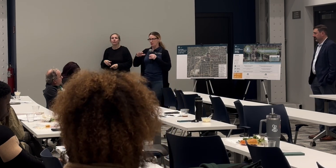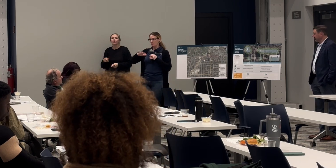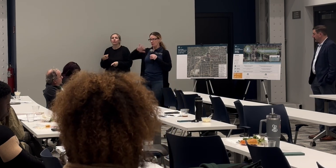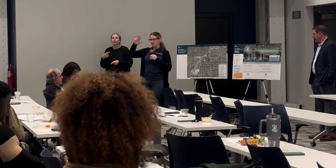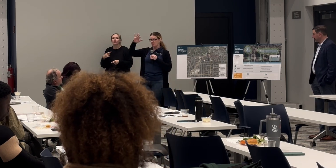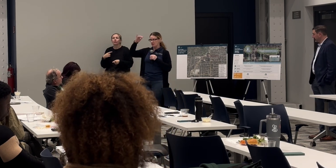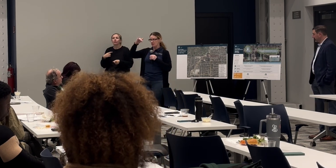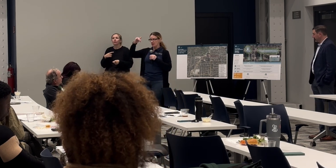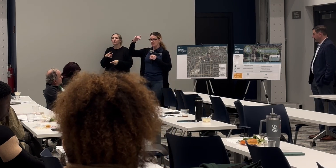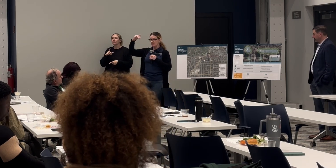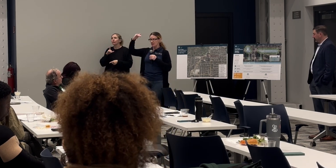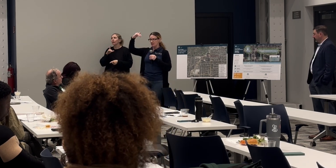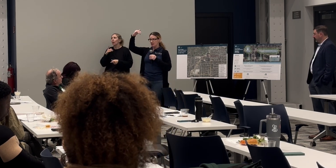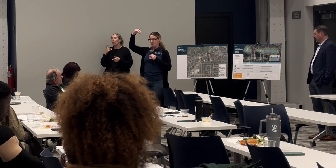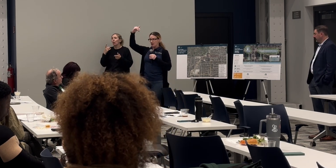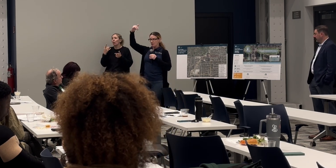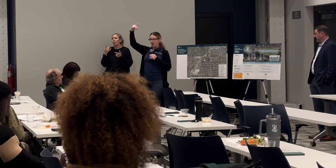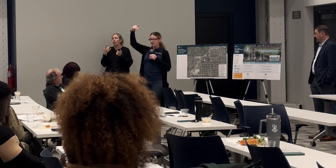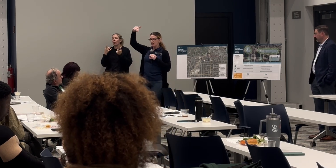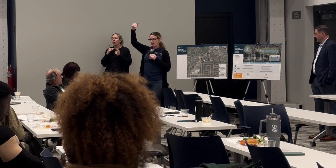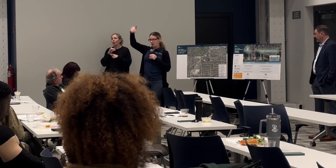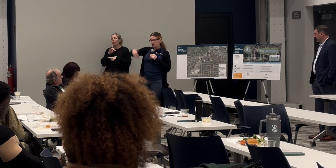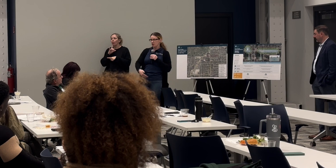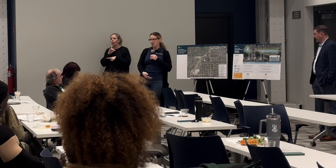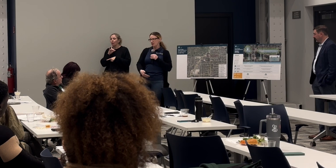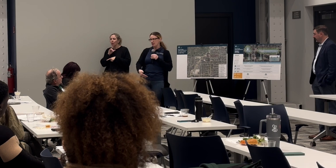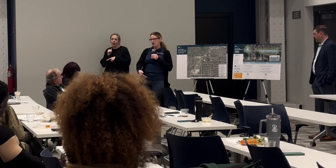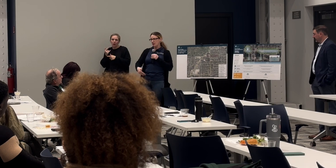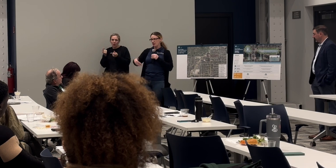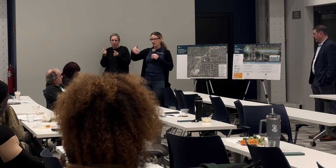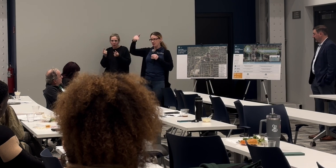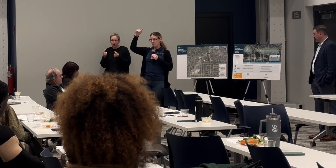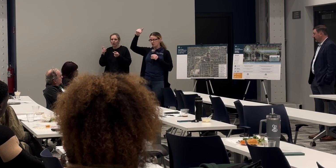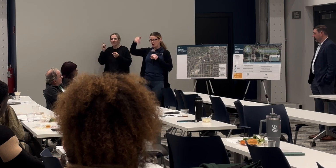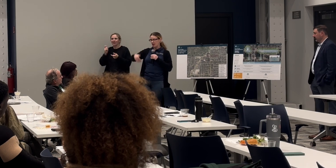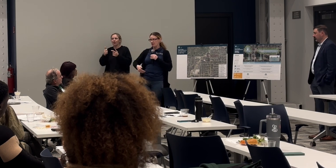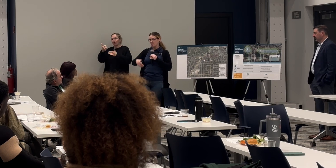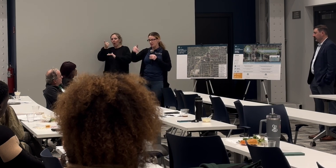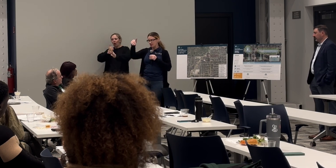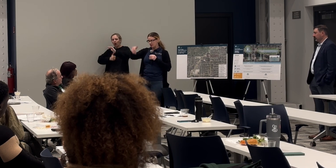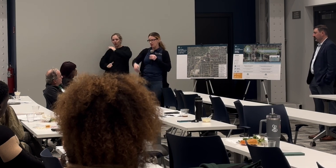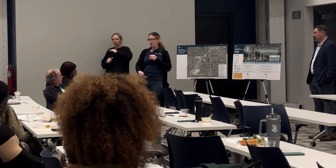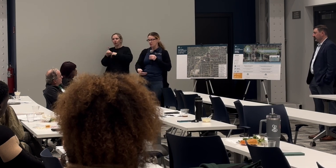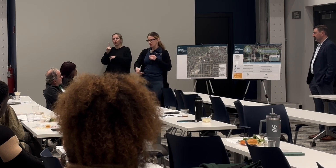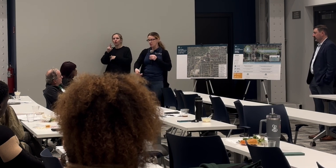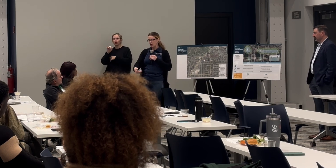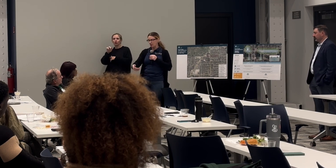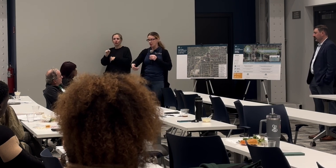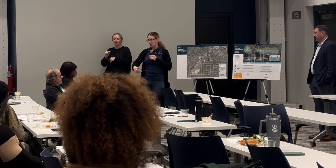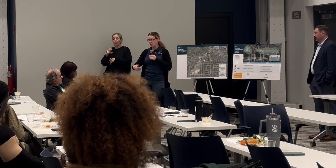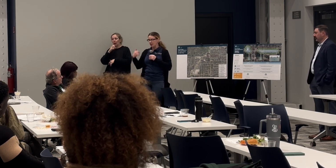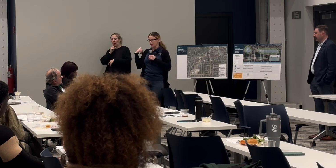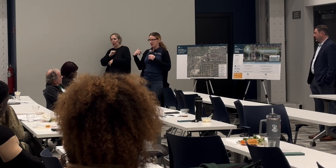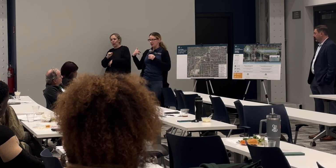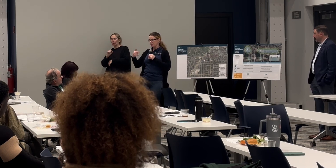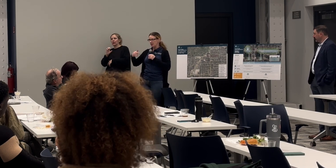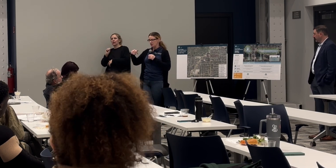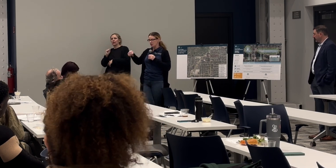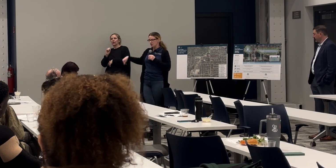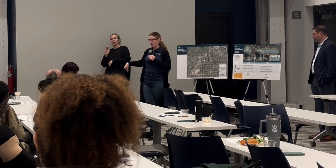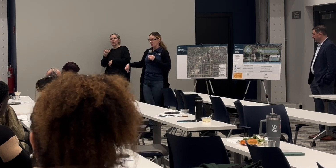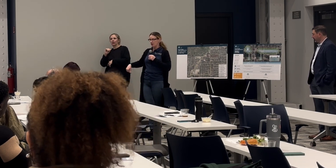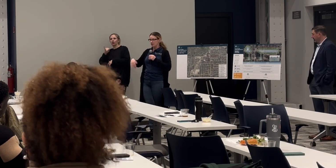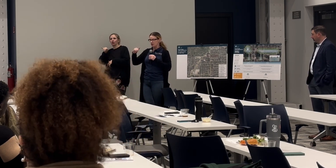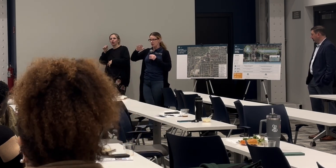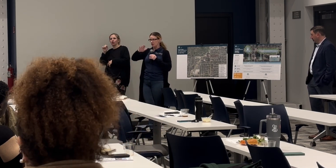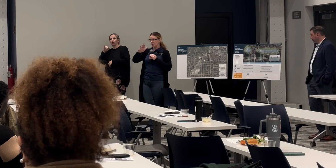Ultimately, what this does is we have to get underneath the drain, the old Scajaquina Creek, to get to